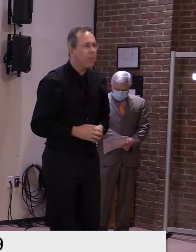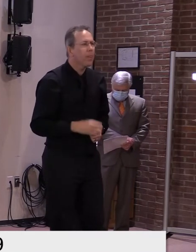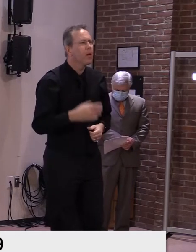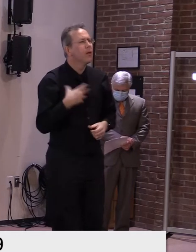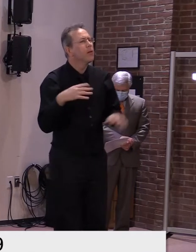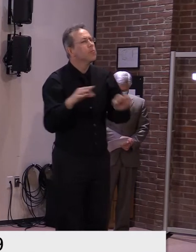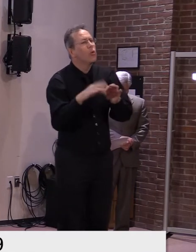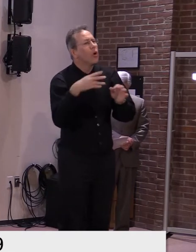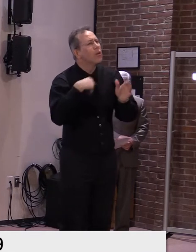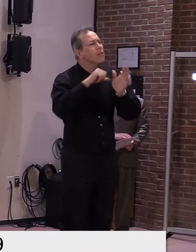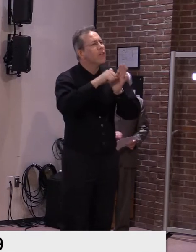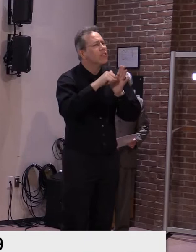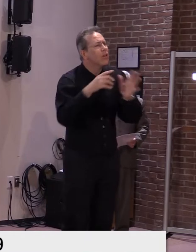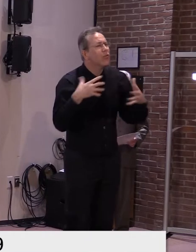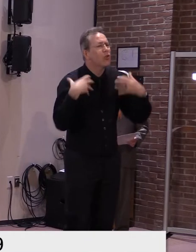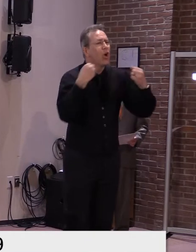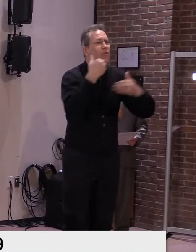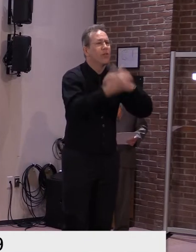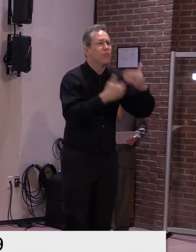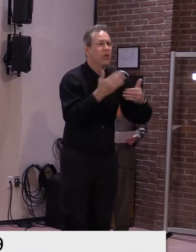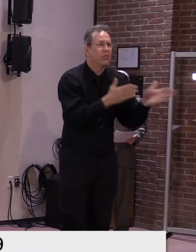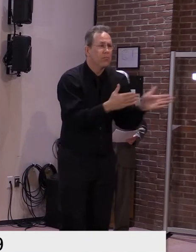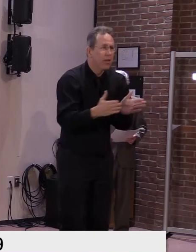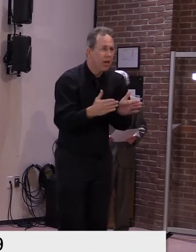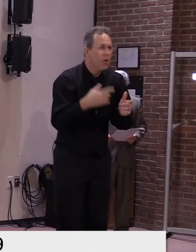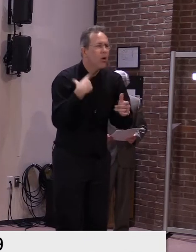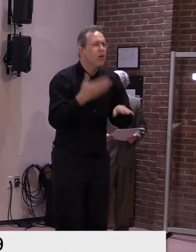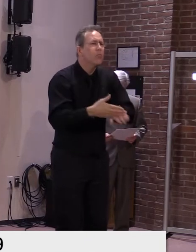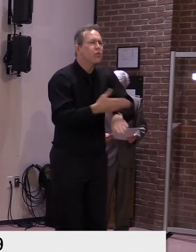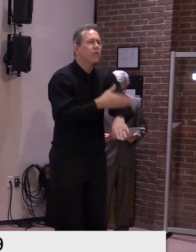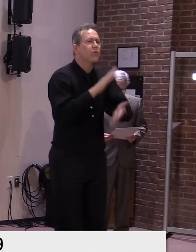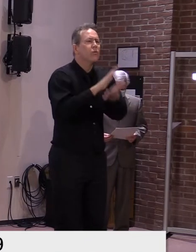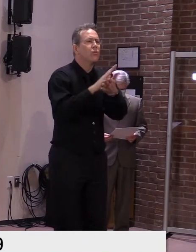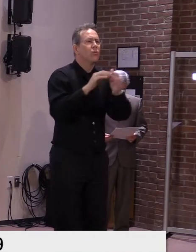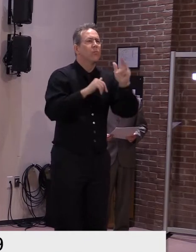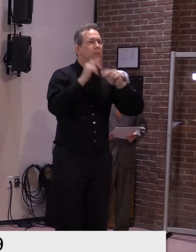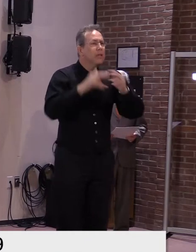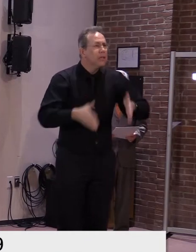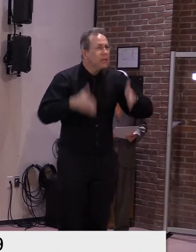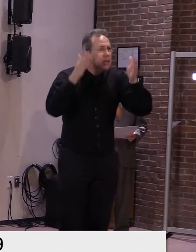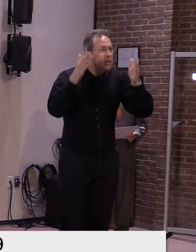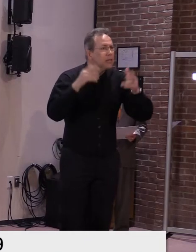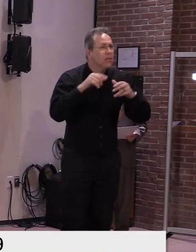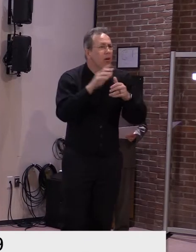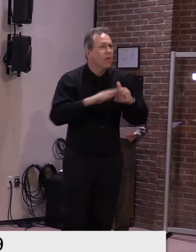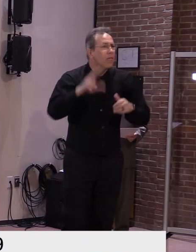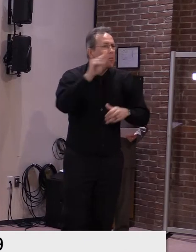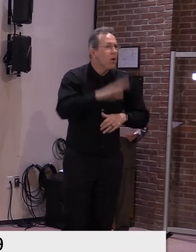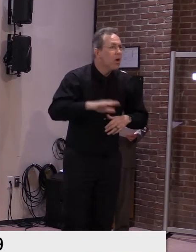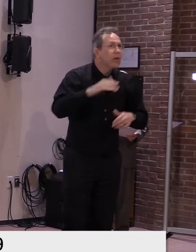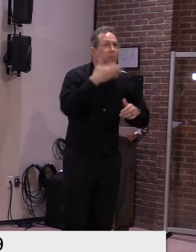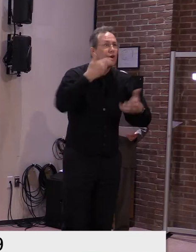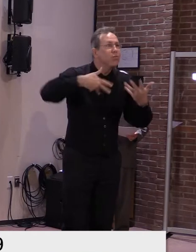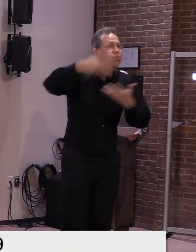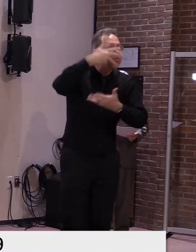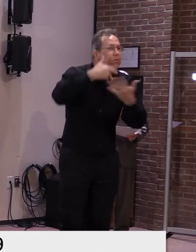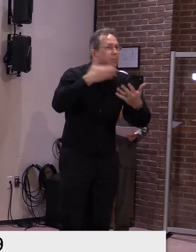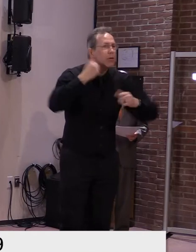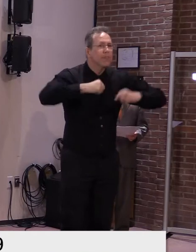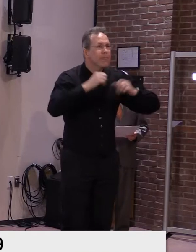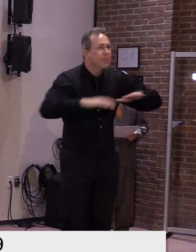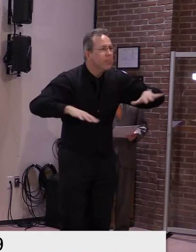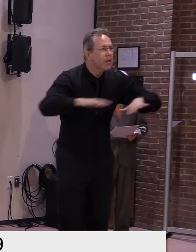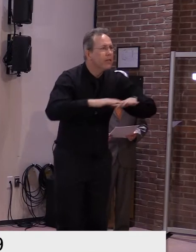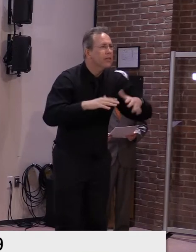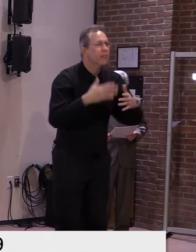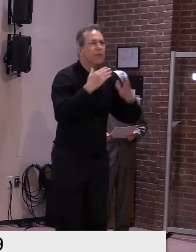calling attention to the improvement of school facilities. Improving school facilities is an allowable use of these funds, particularly when these improvements